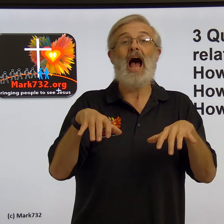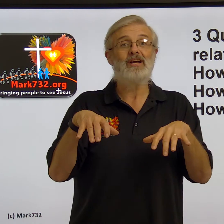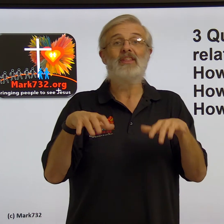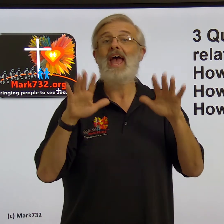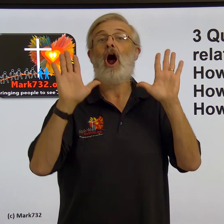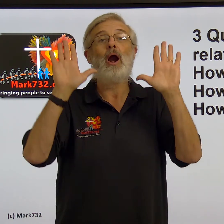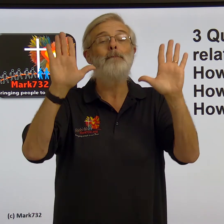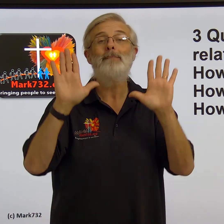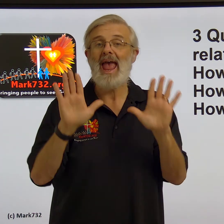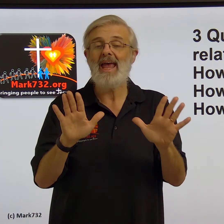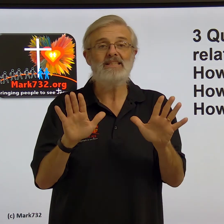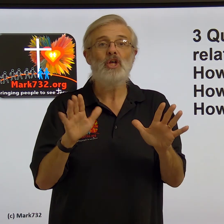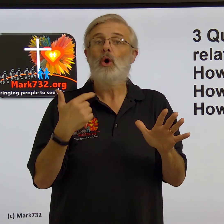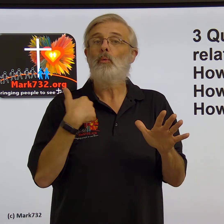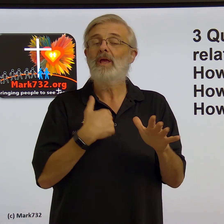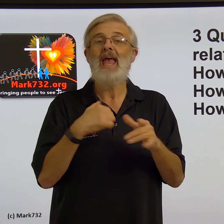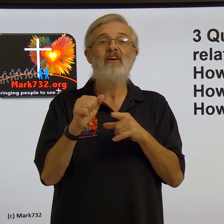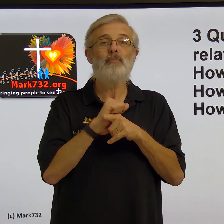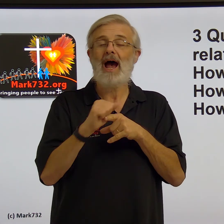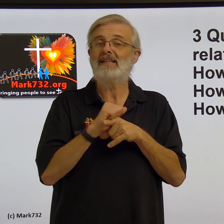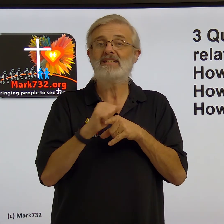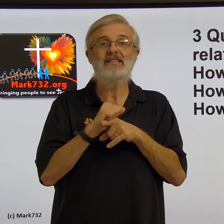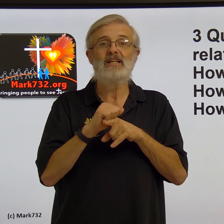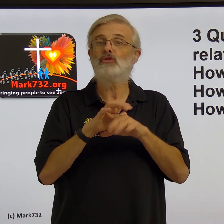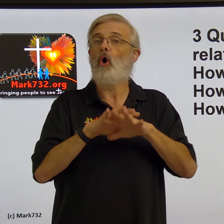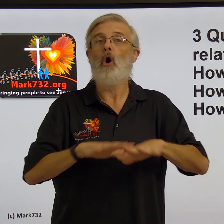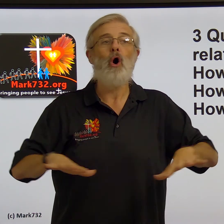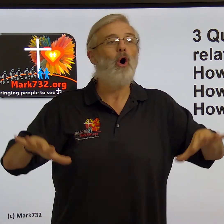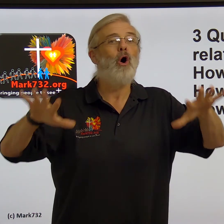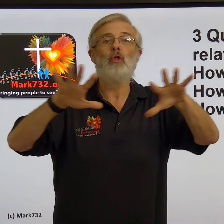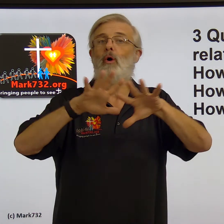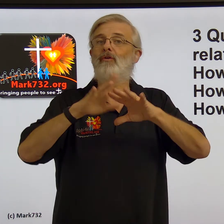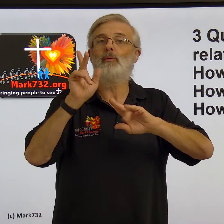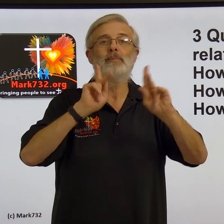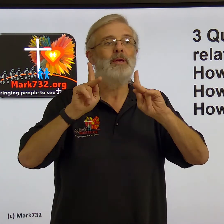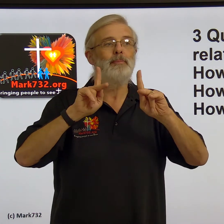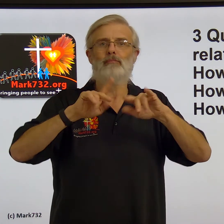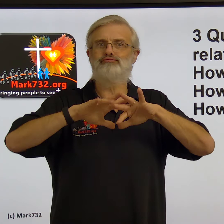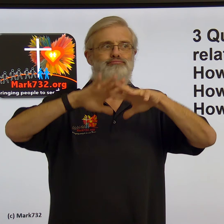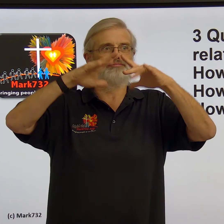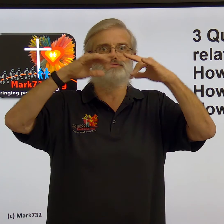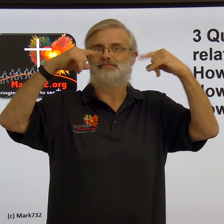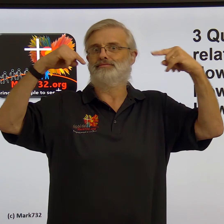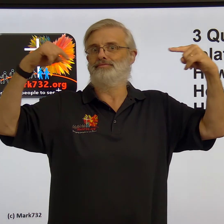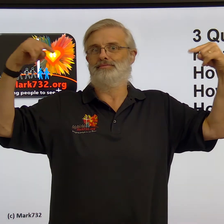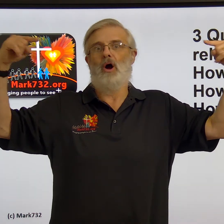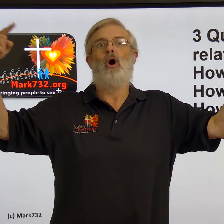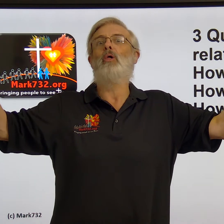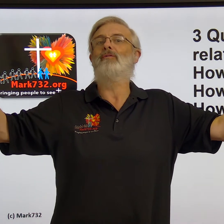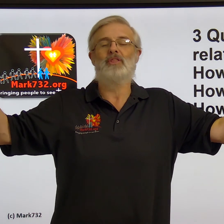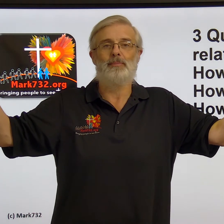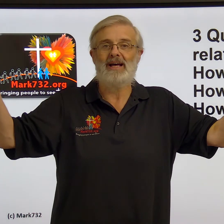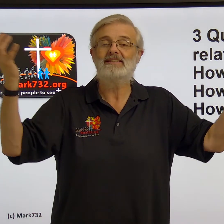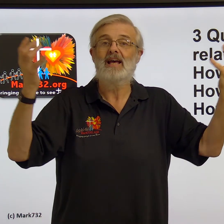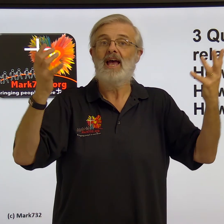they are amazed we have practiced this all over with people all over the place and